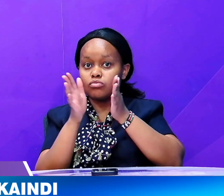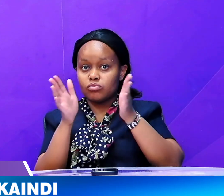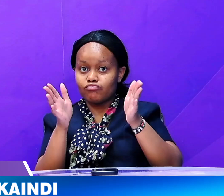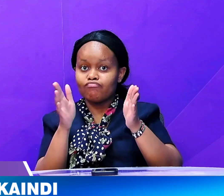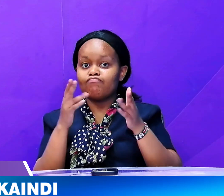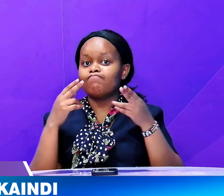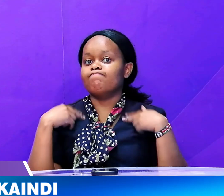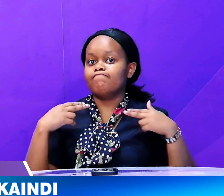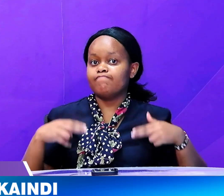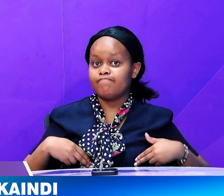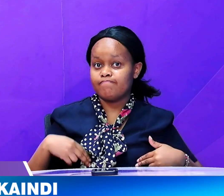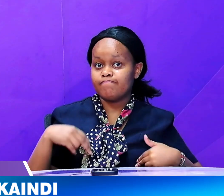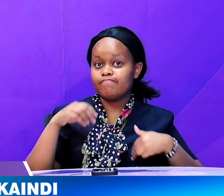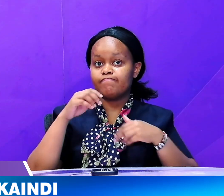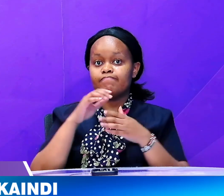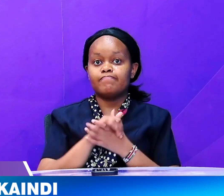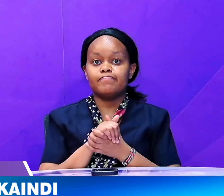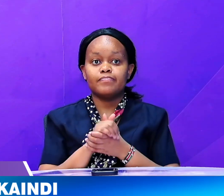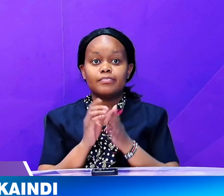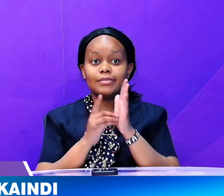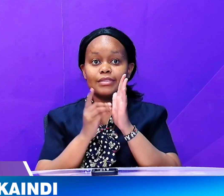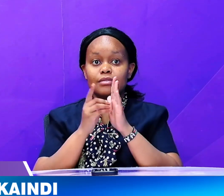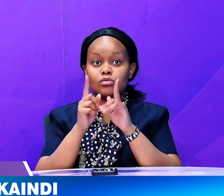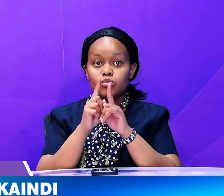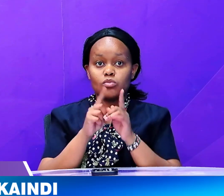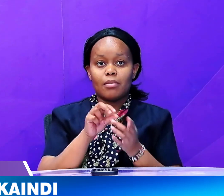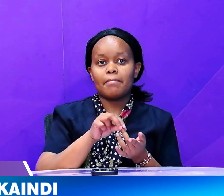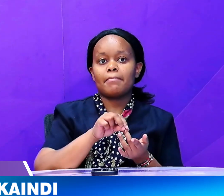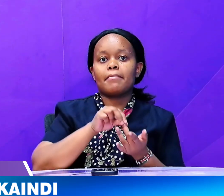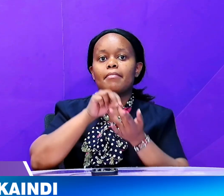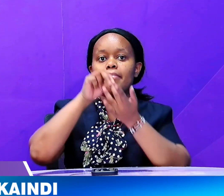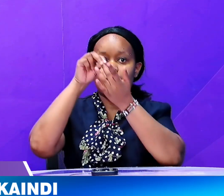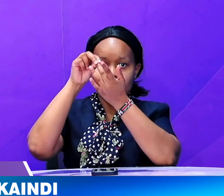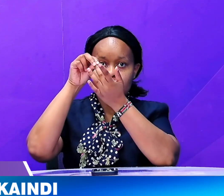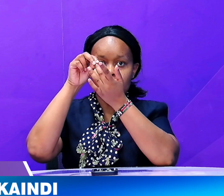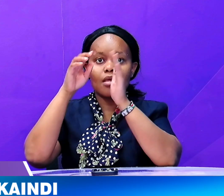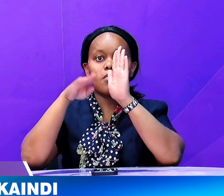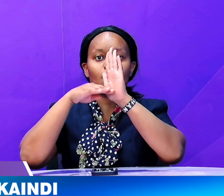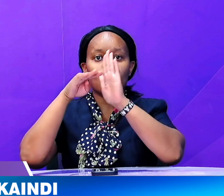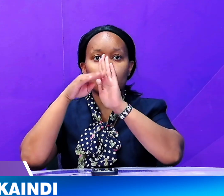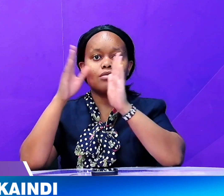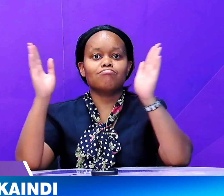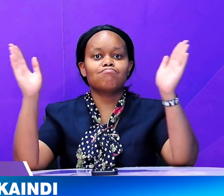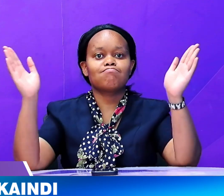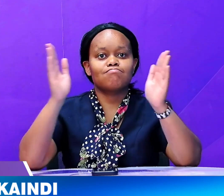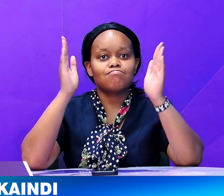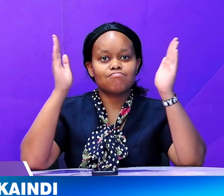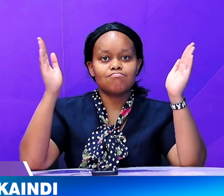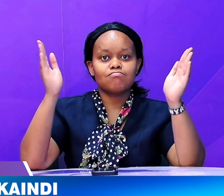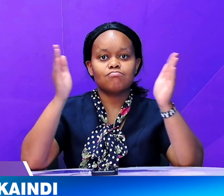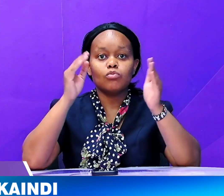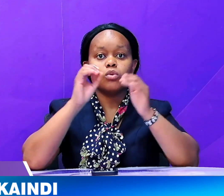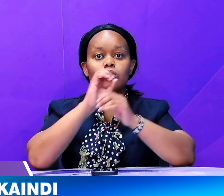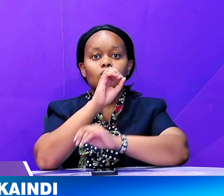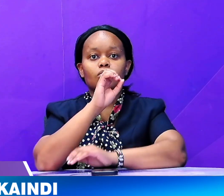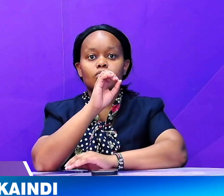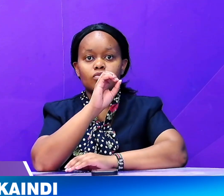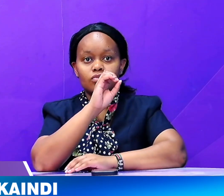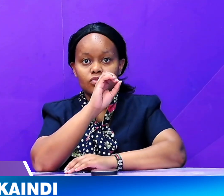The Cabinet Secretary for Public Service, Human Capital Development and Special Programs urged state officers to